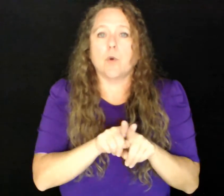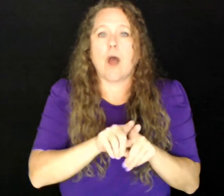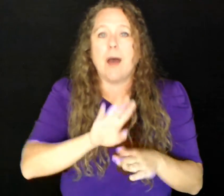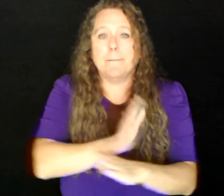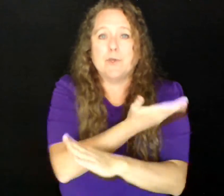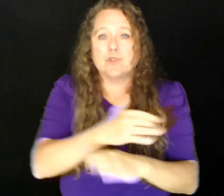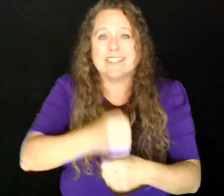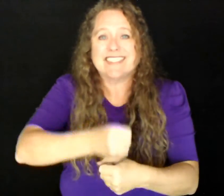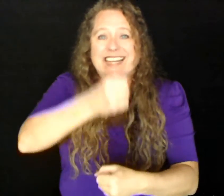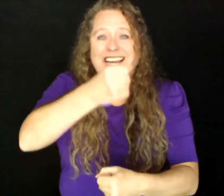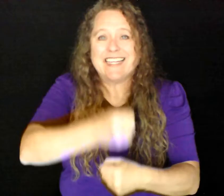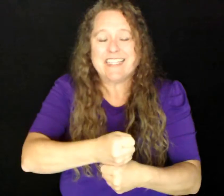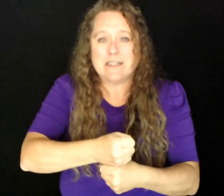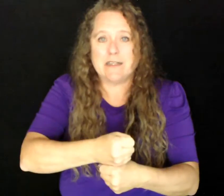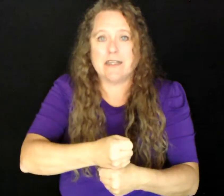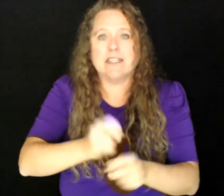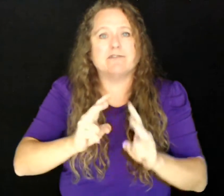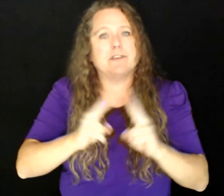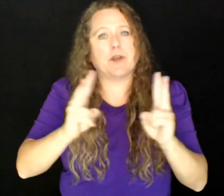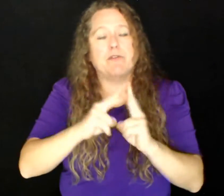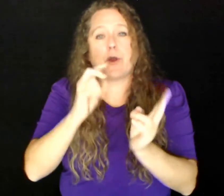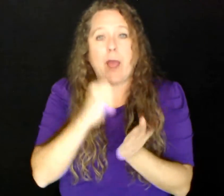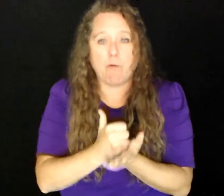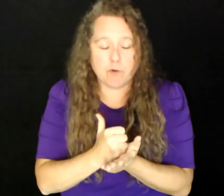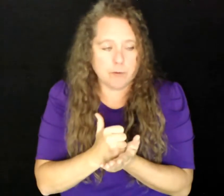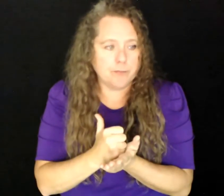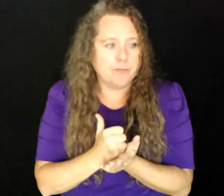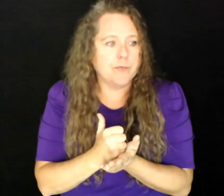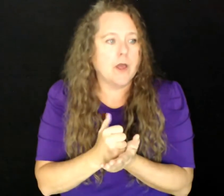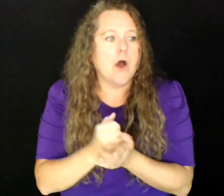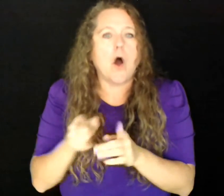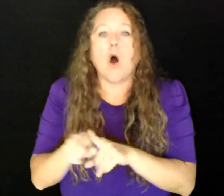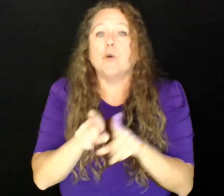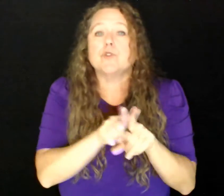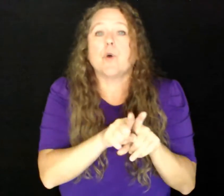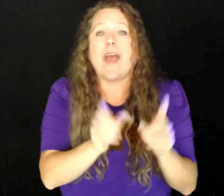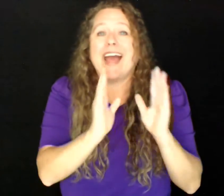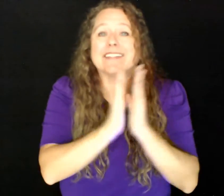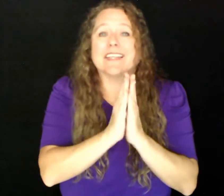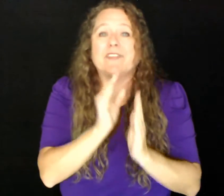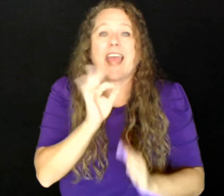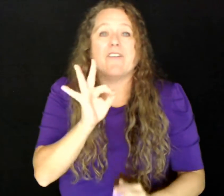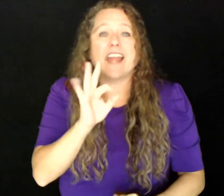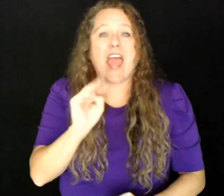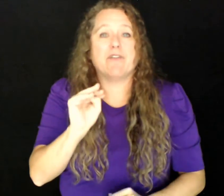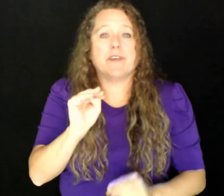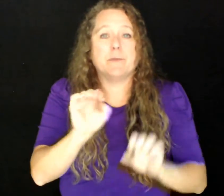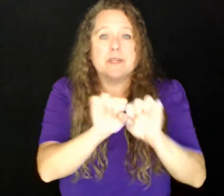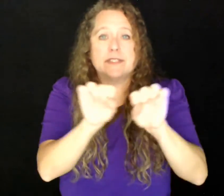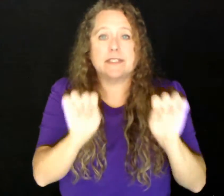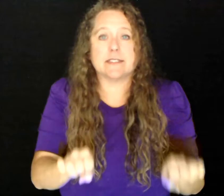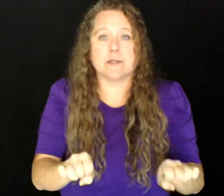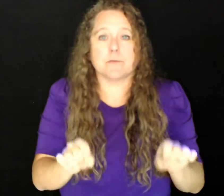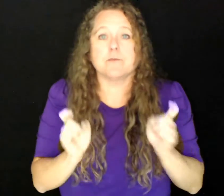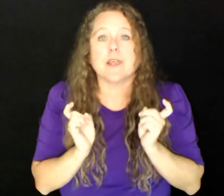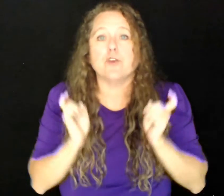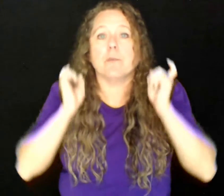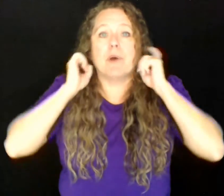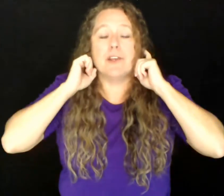Also, a music stand is very, very helpful. Also, ask if they have an FM system that you can put into